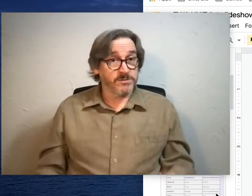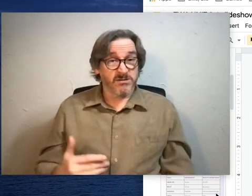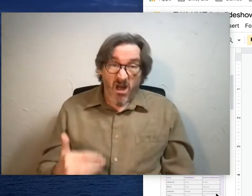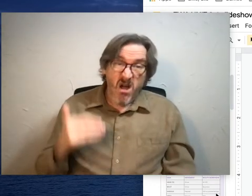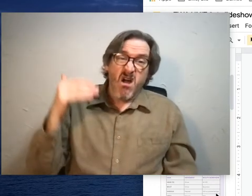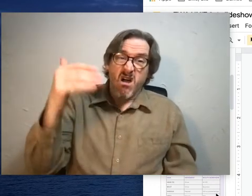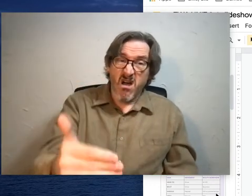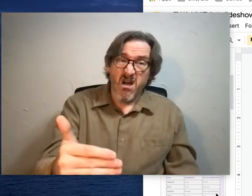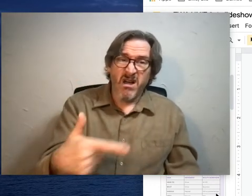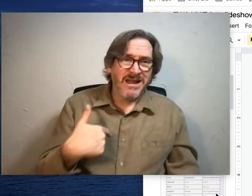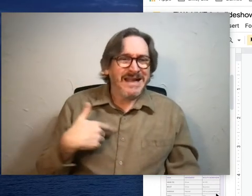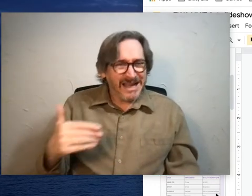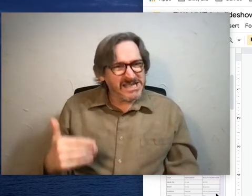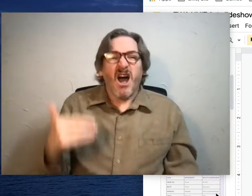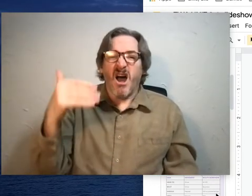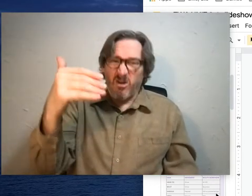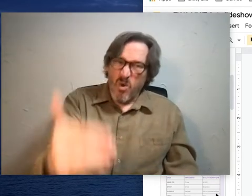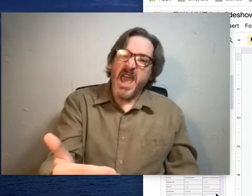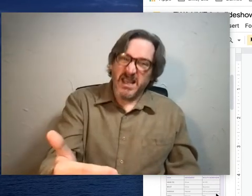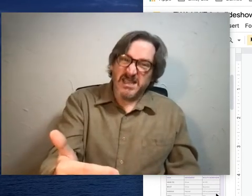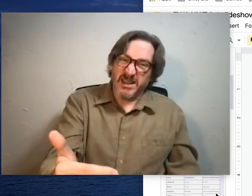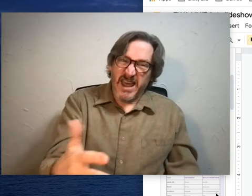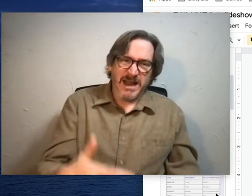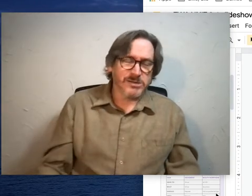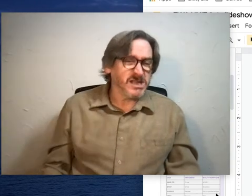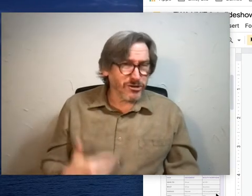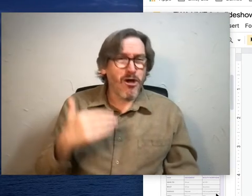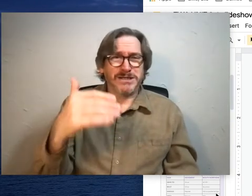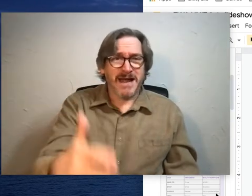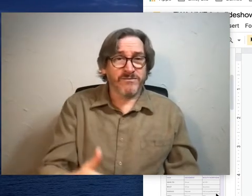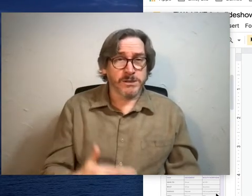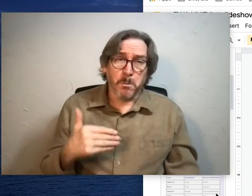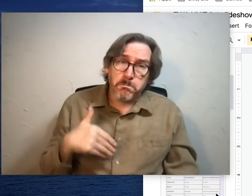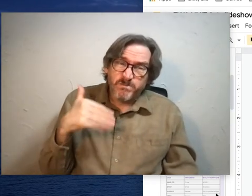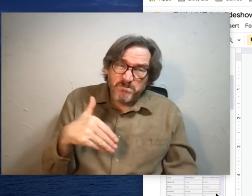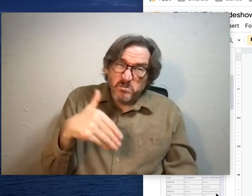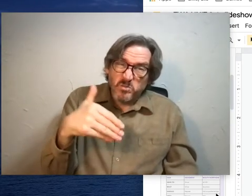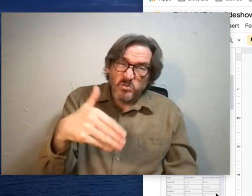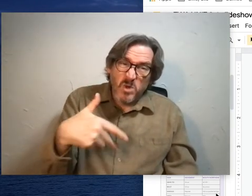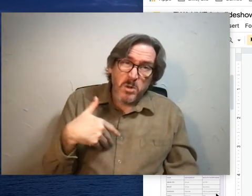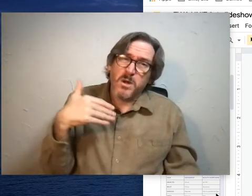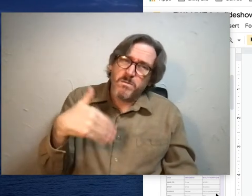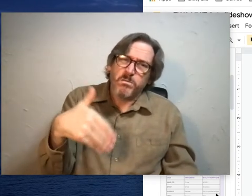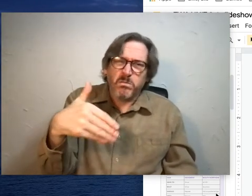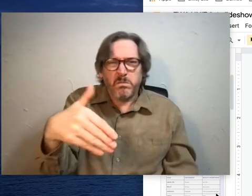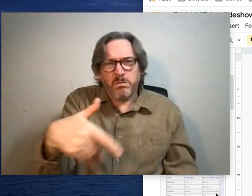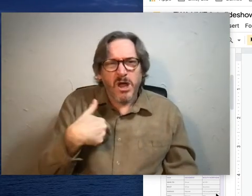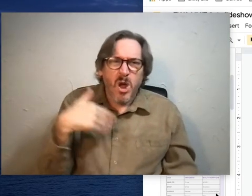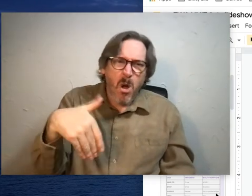Facial expression, it's a ways to that next one. It's a long time versus,